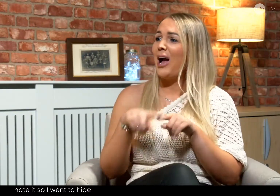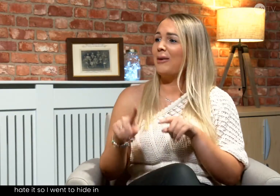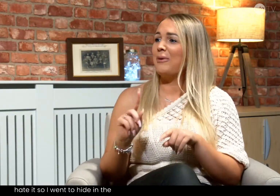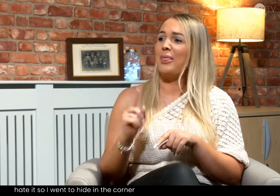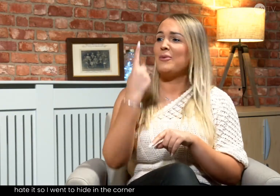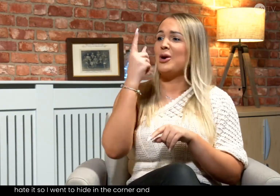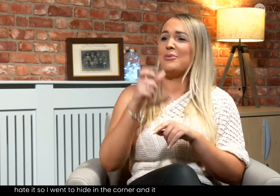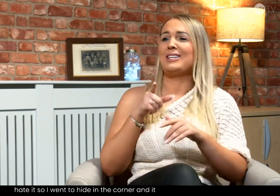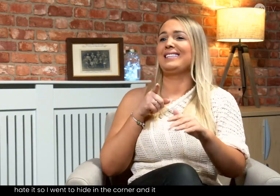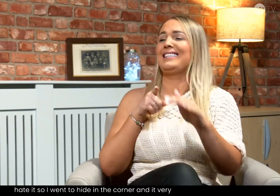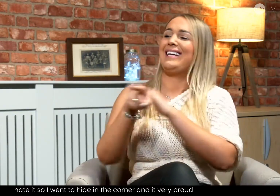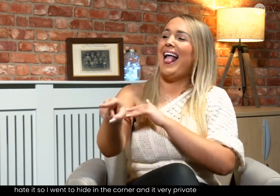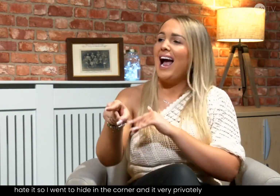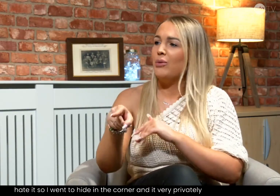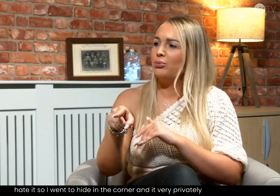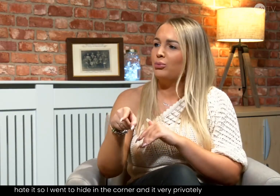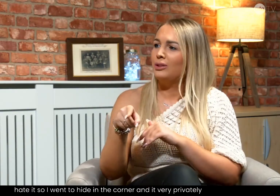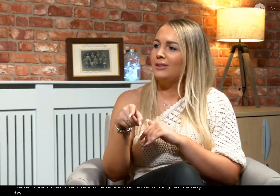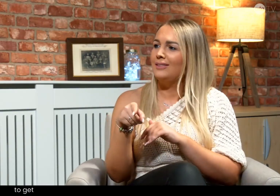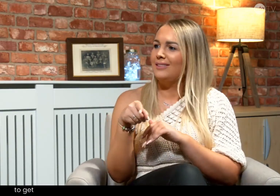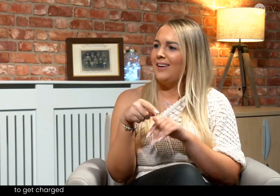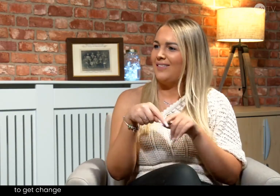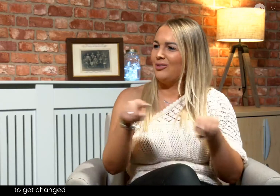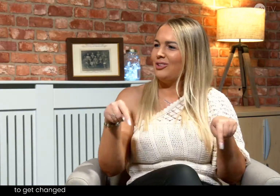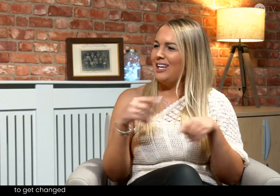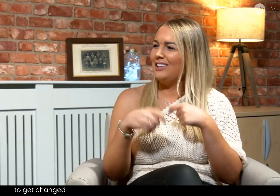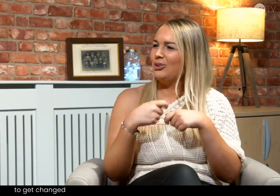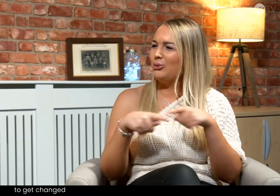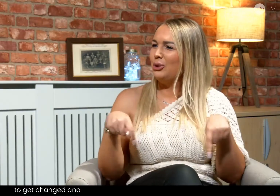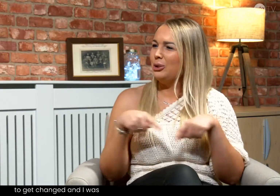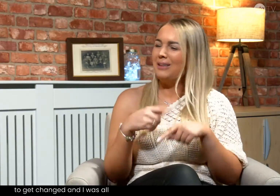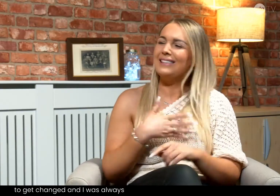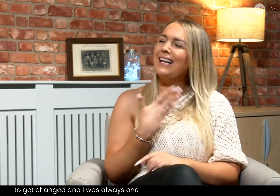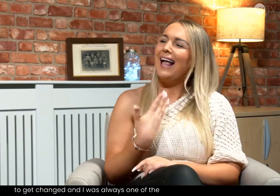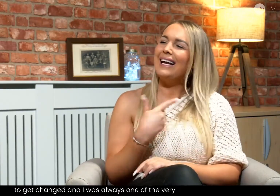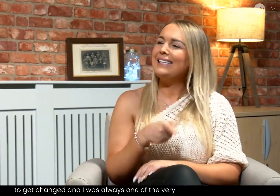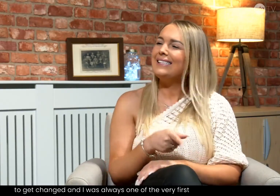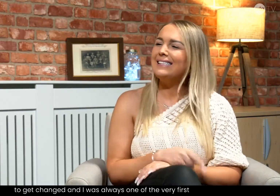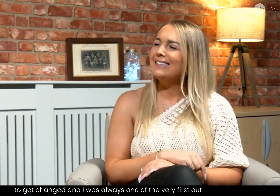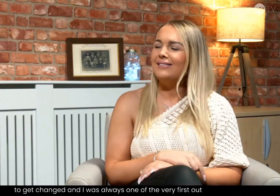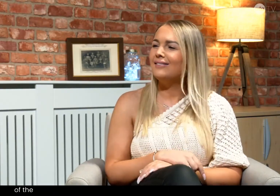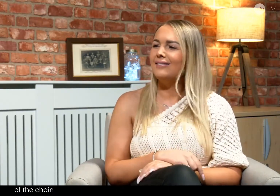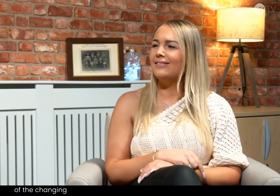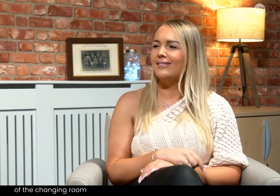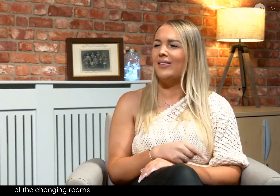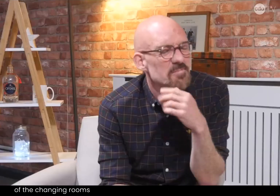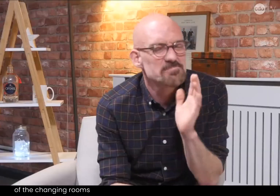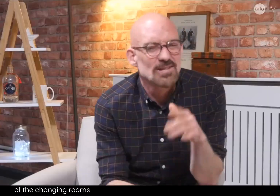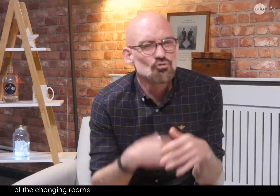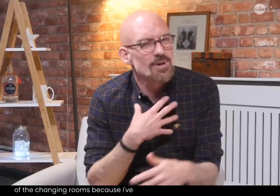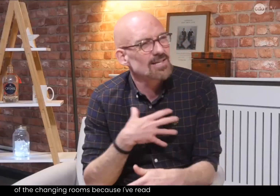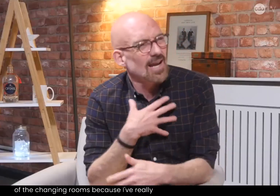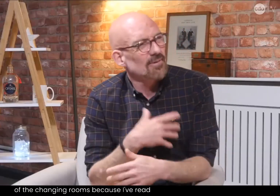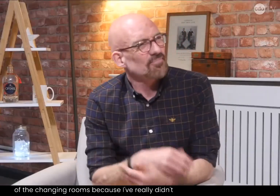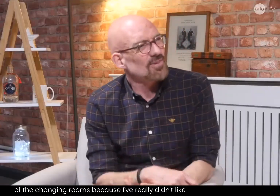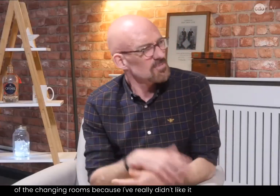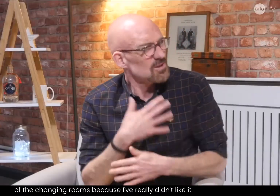privately to get changed. And I was always one of the very first out of the changing rooms because I really didn't like it.